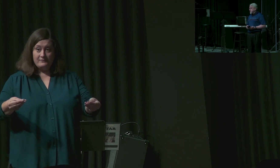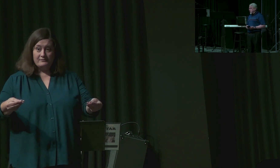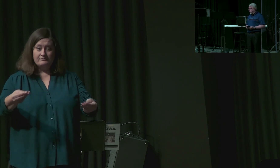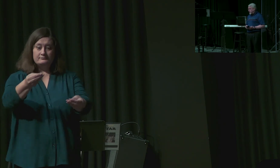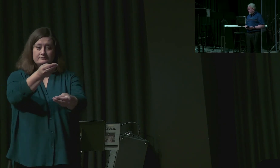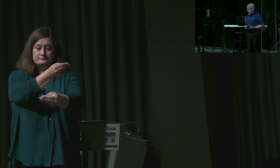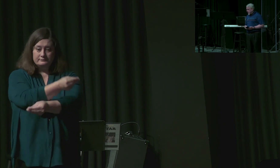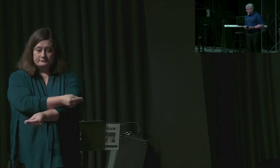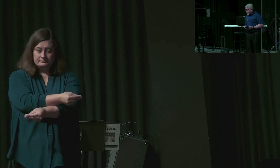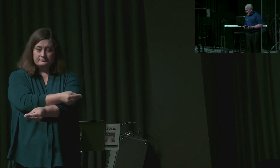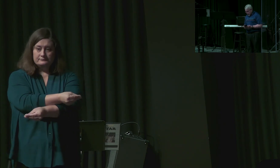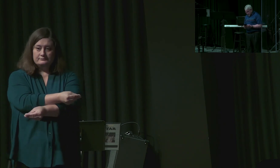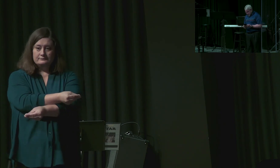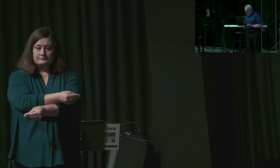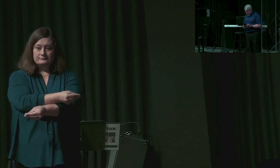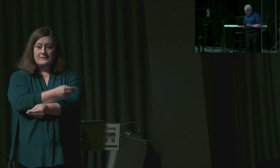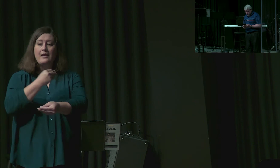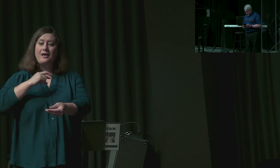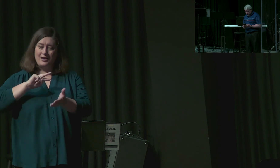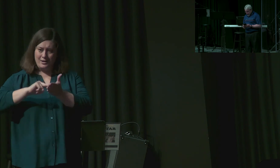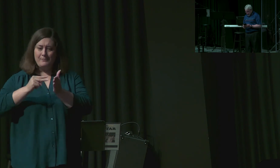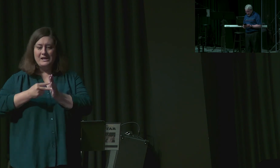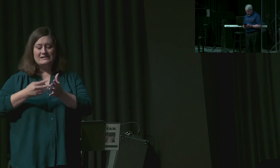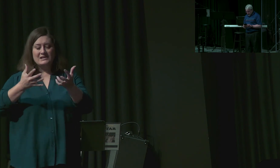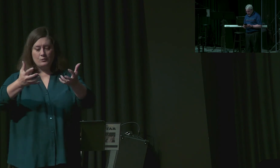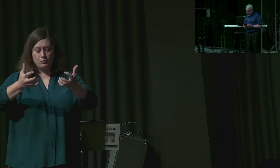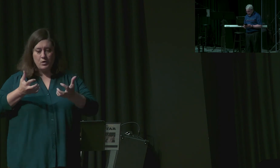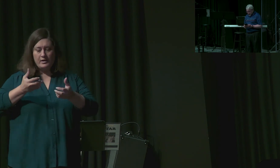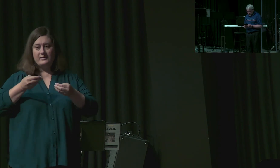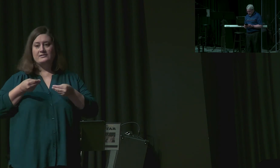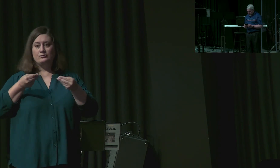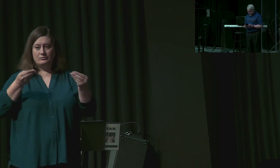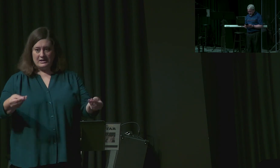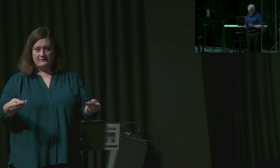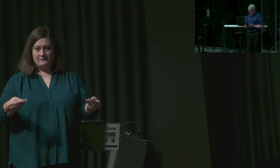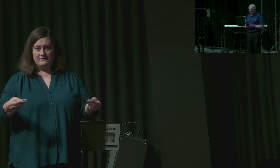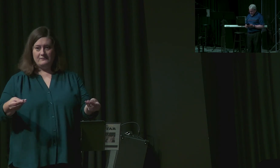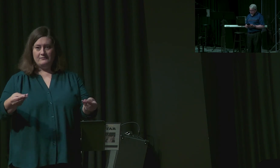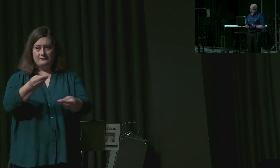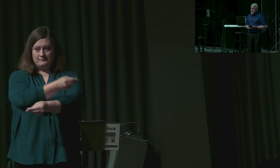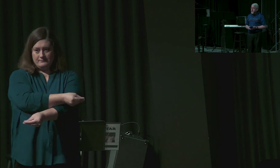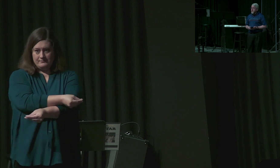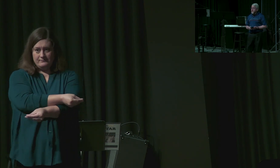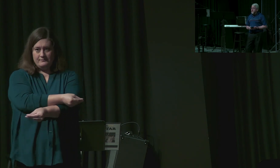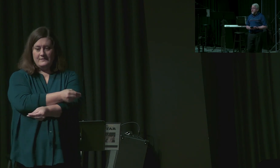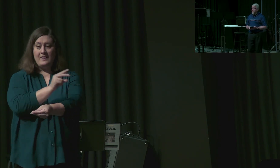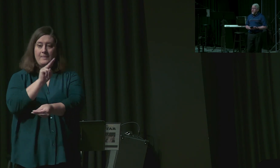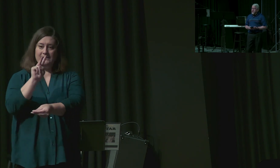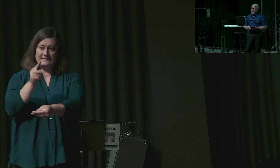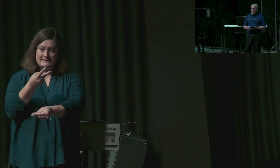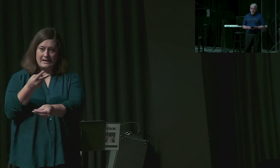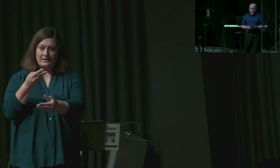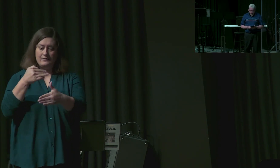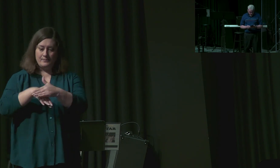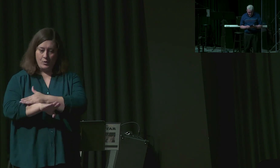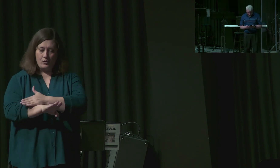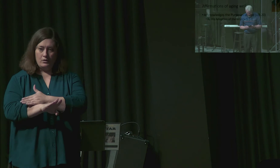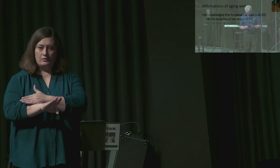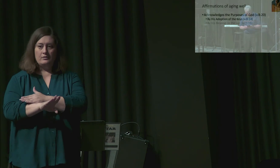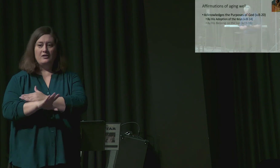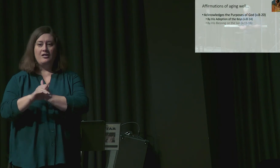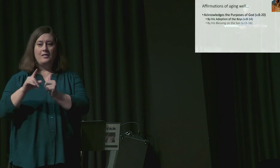do so with Joseph's sons. Now we see this too in his